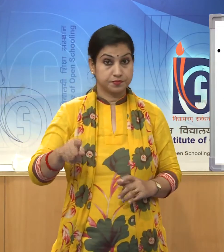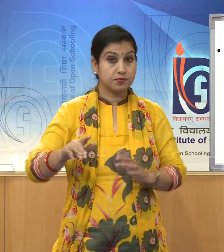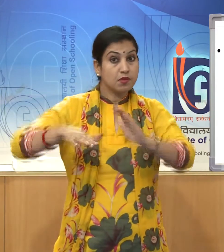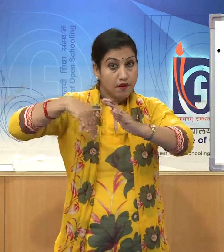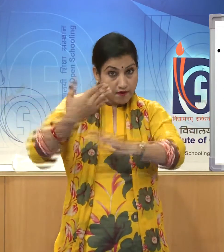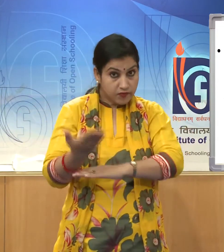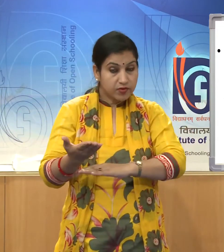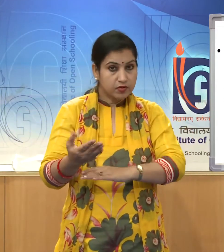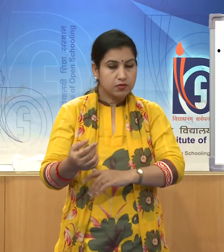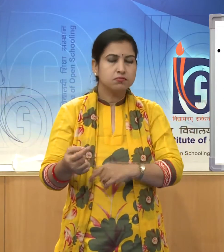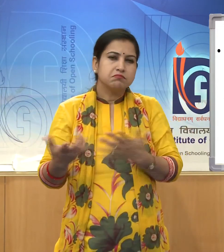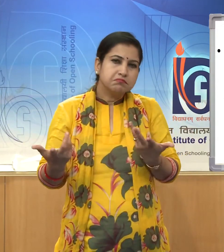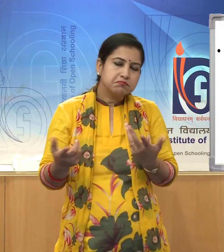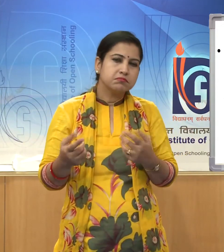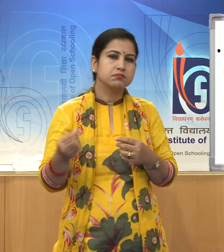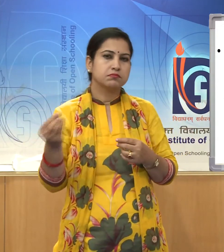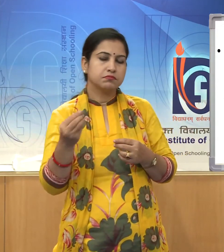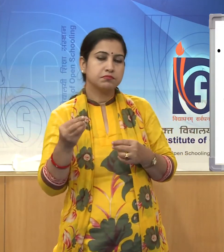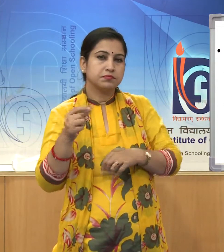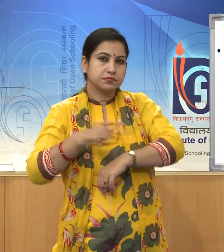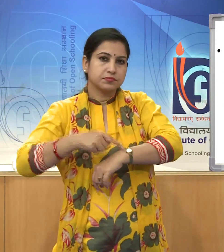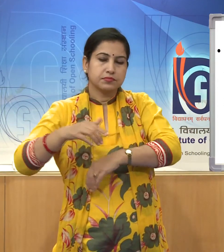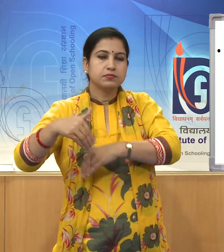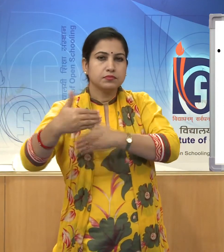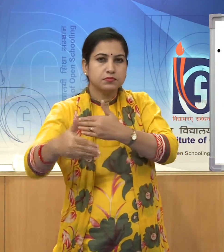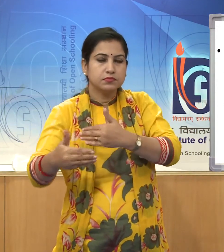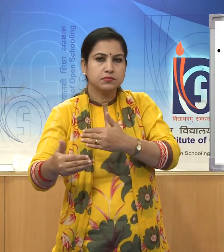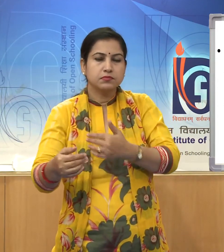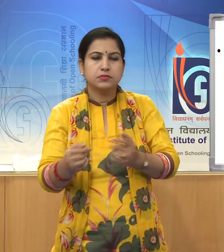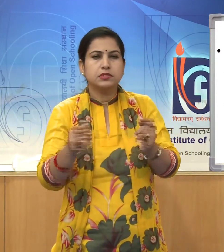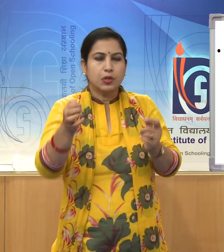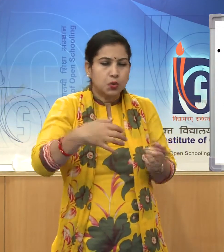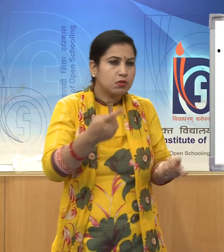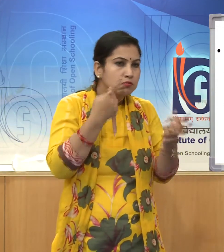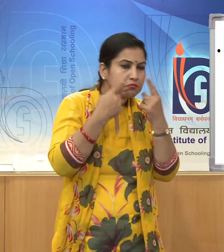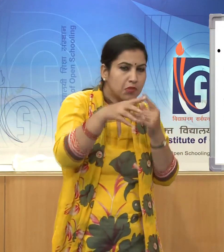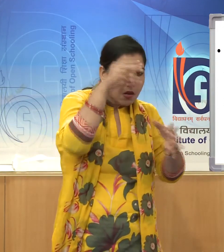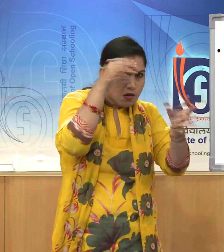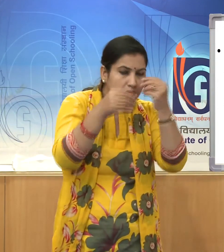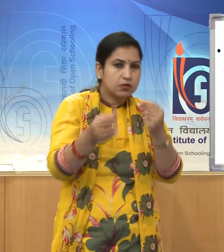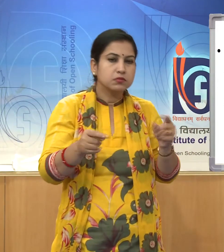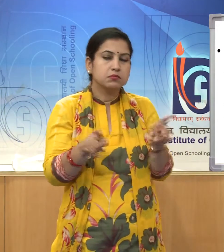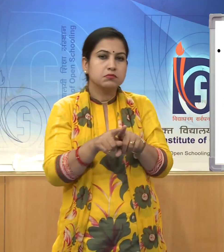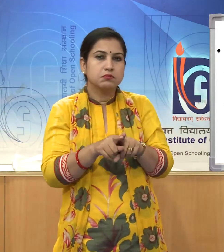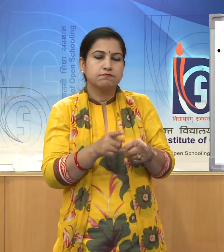After a brief period of experimenting with